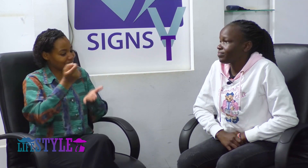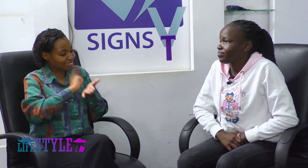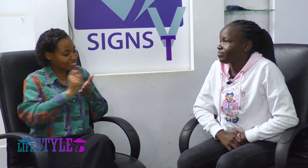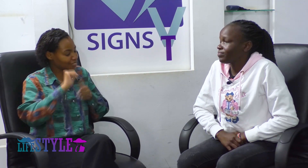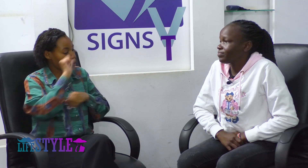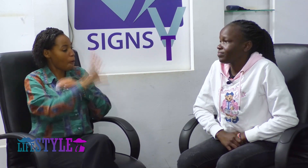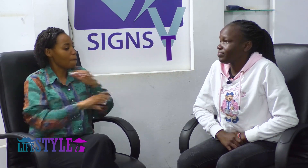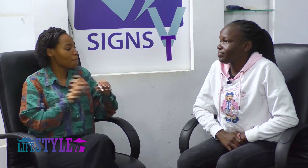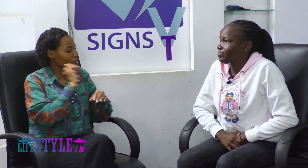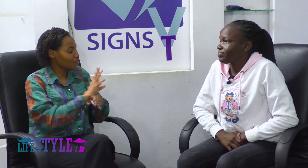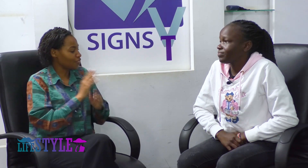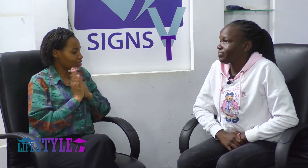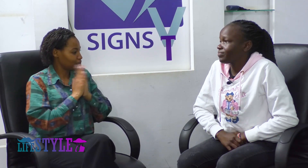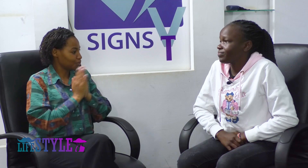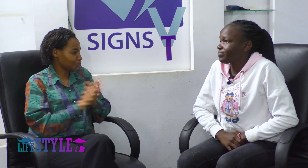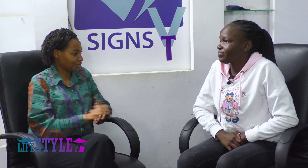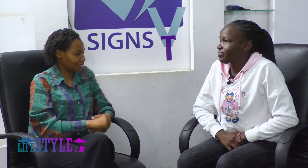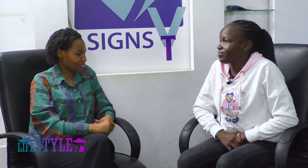So,